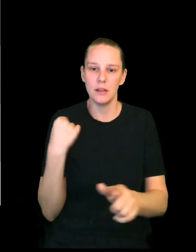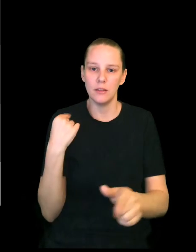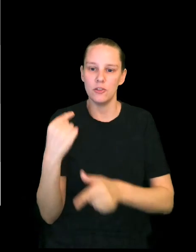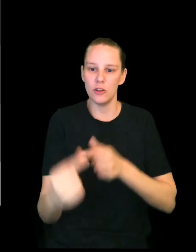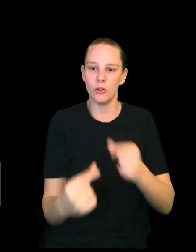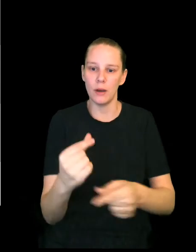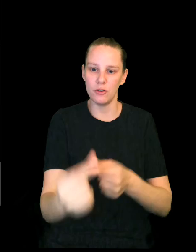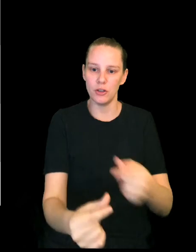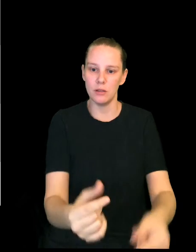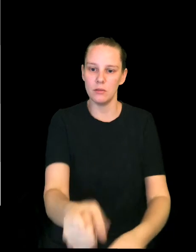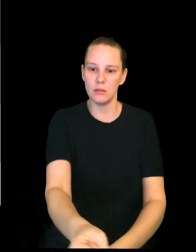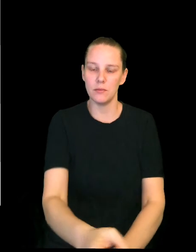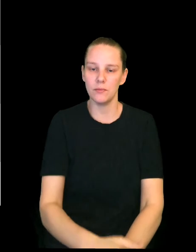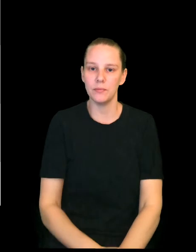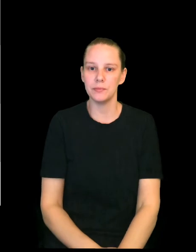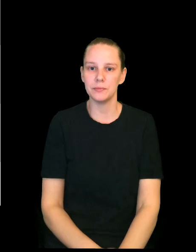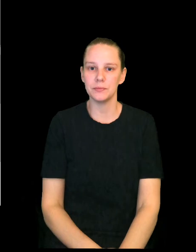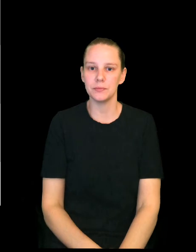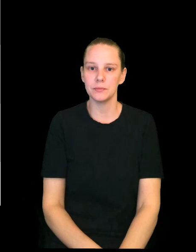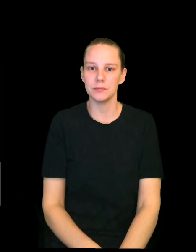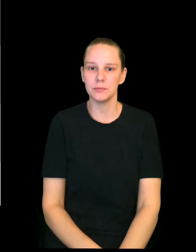affect generations.